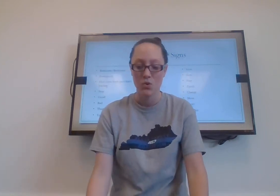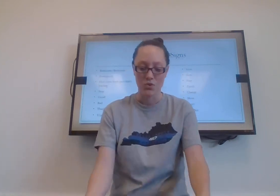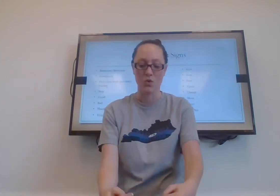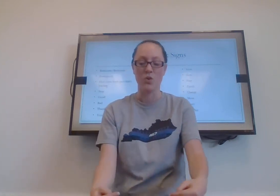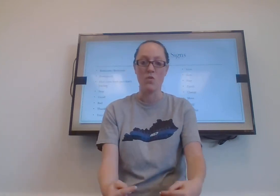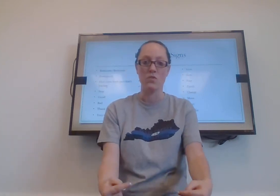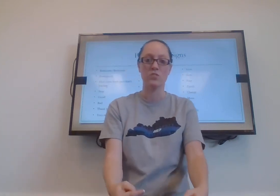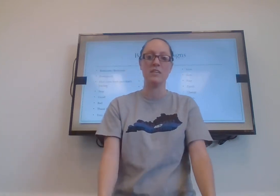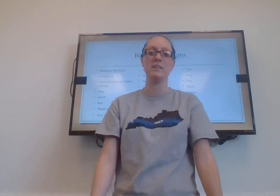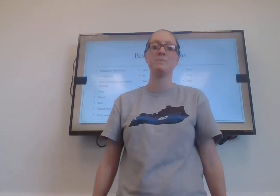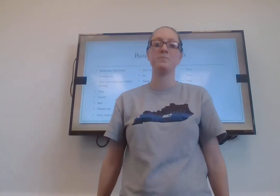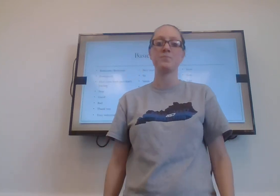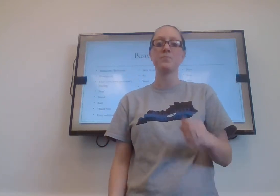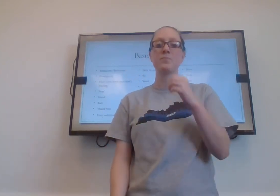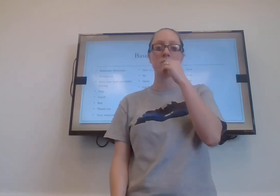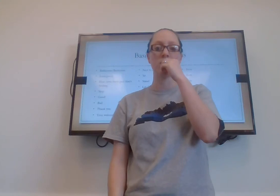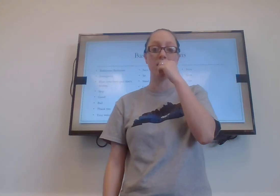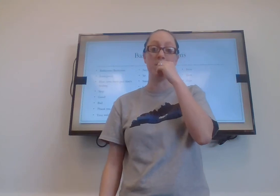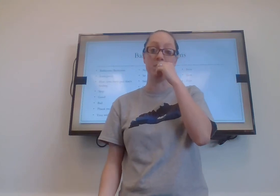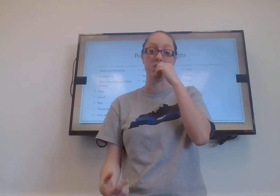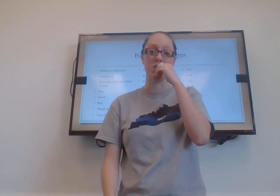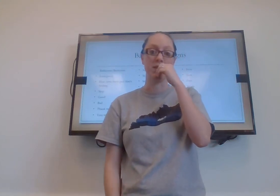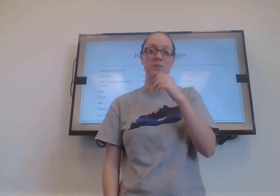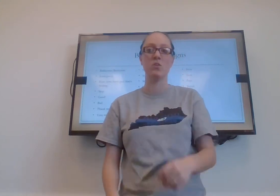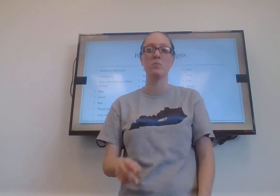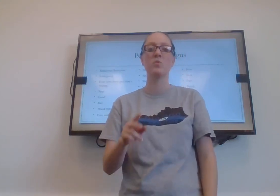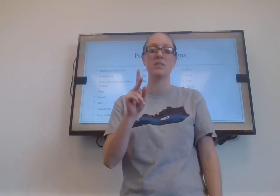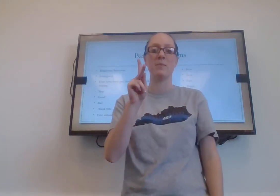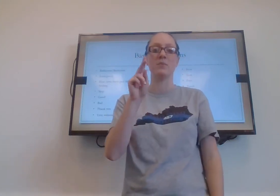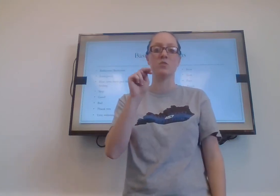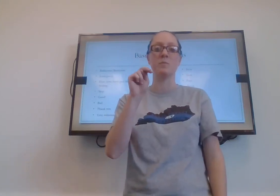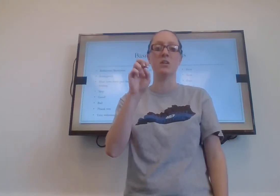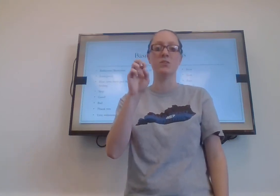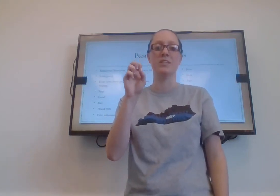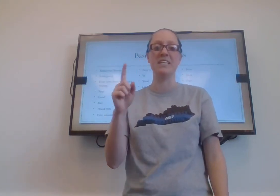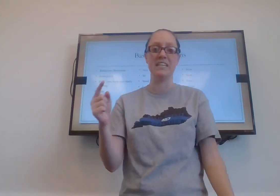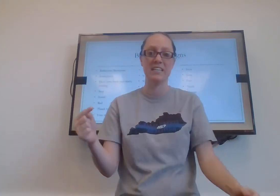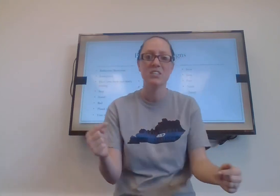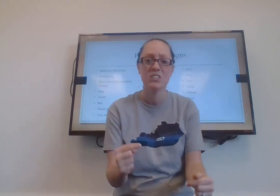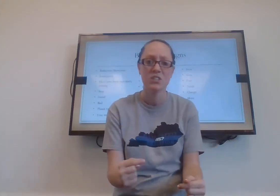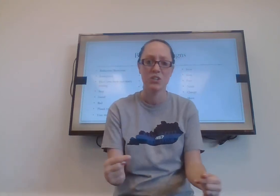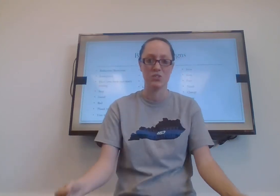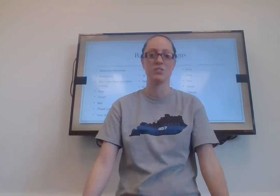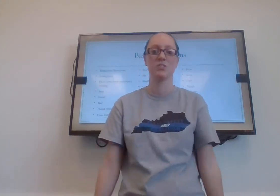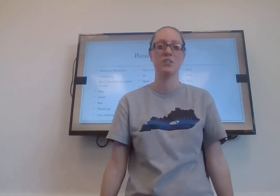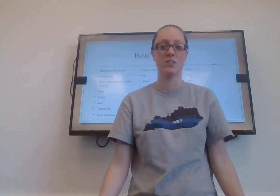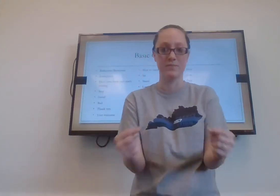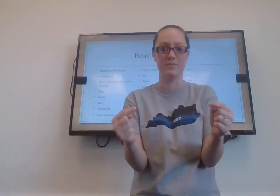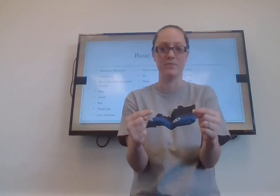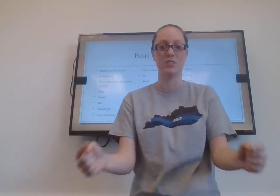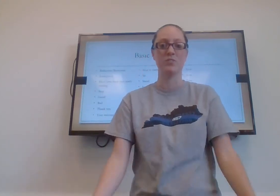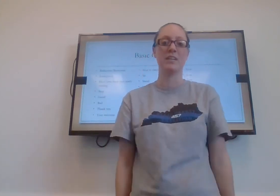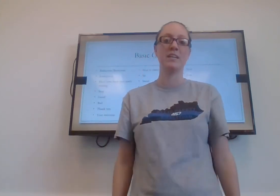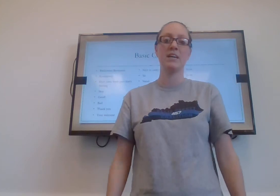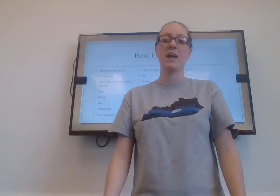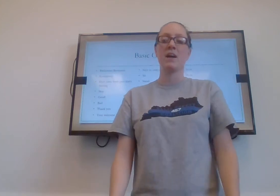they're going over their knee. That means their knee, but no more than the time they'll spell knee hurts, do that, because